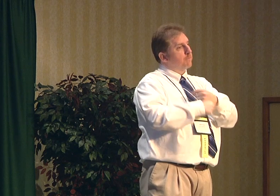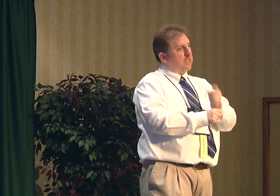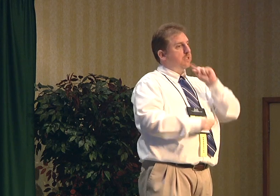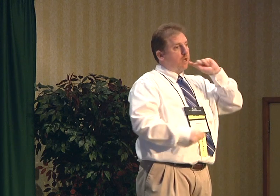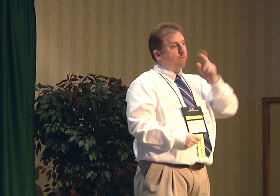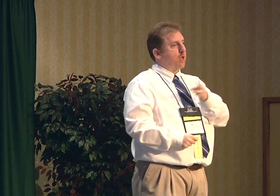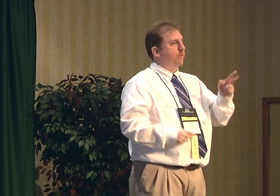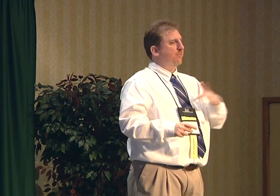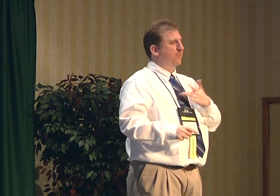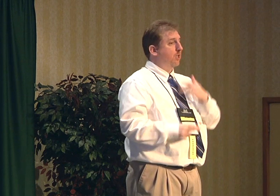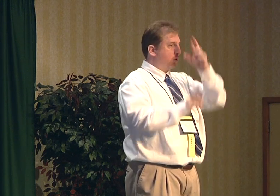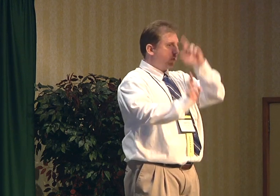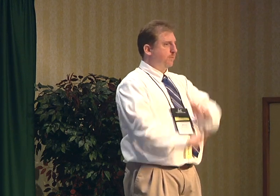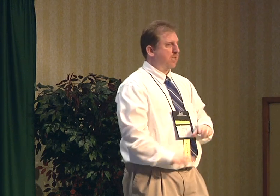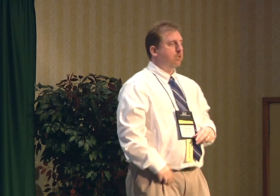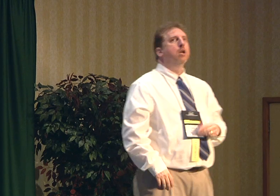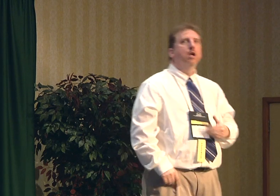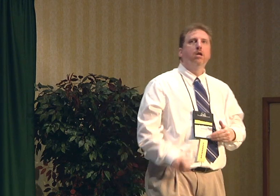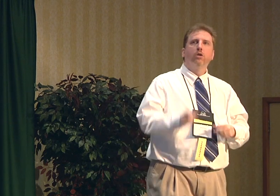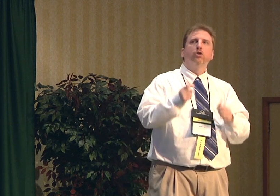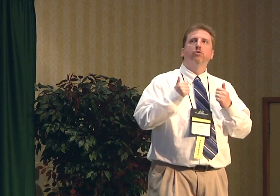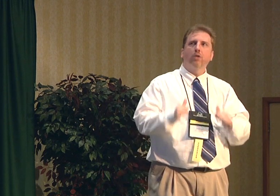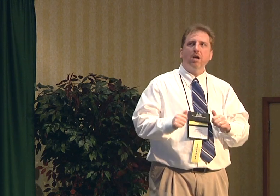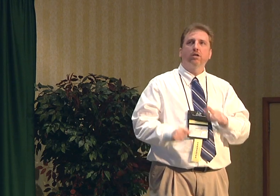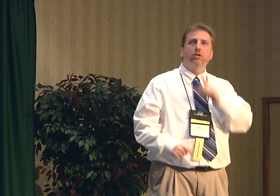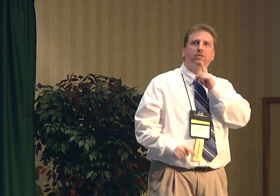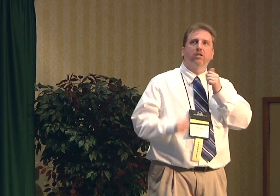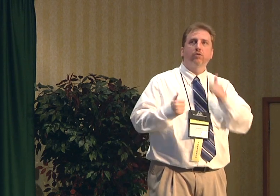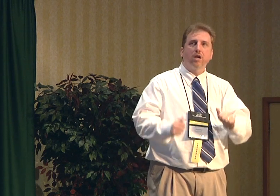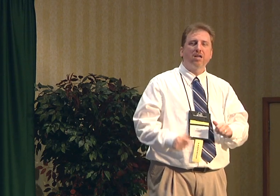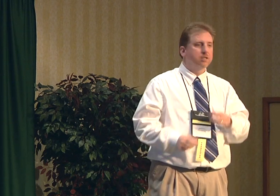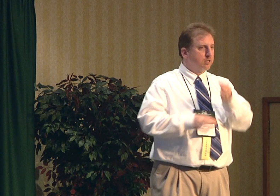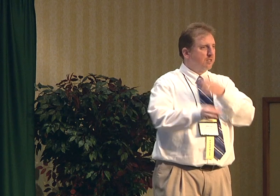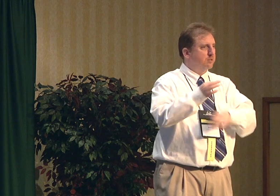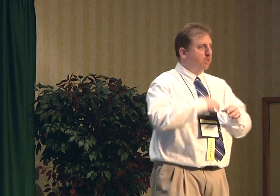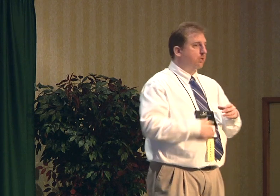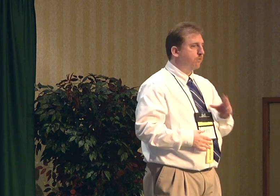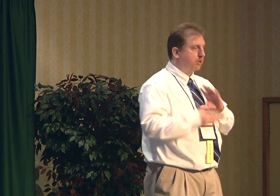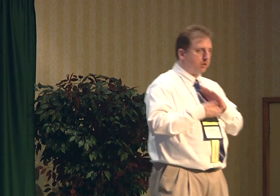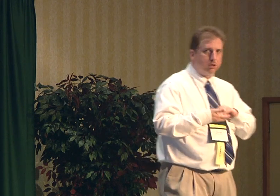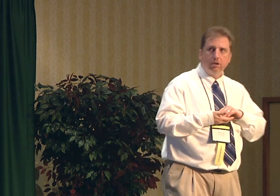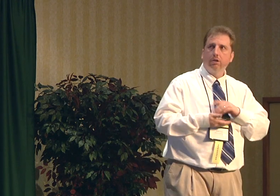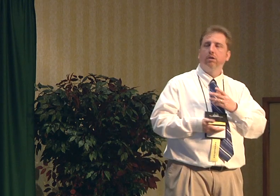deaf or hard of hearing patient, it will actually go a long way. Just simply showing respect to the deaf and hard of hearing